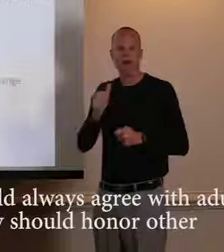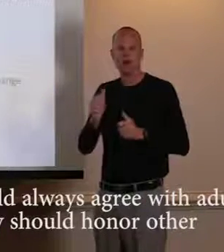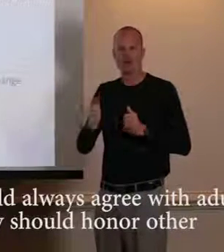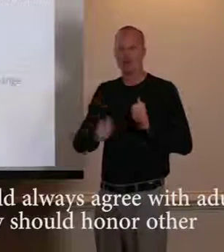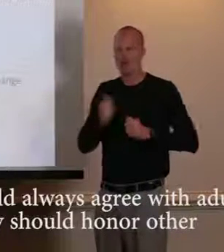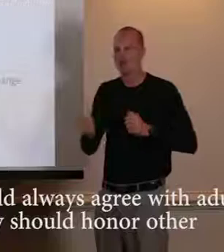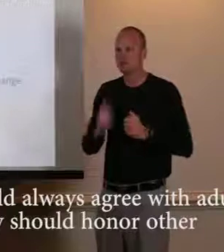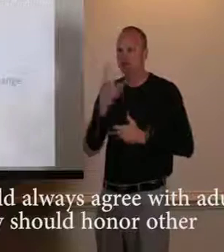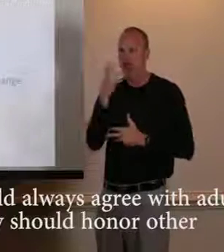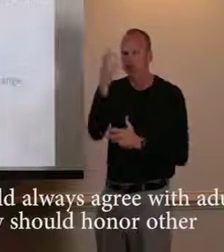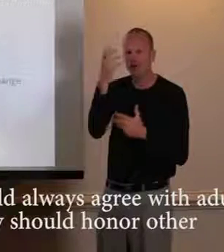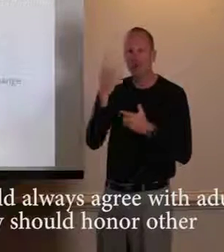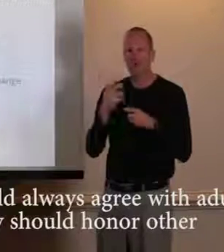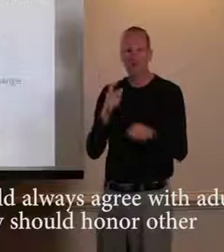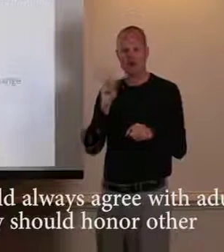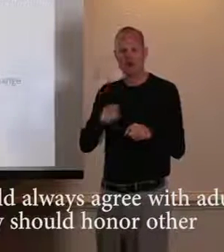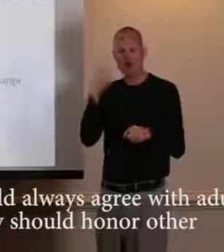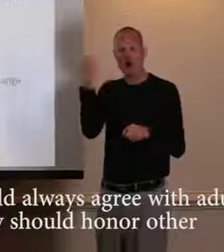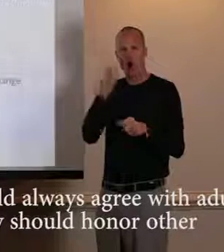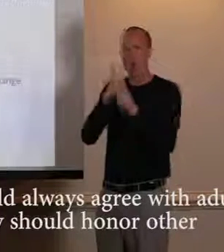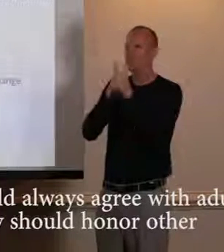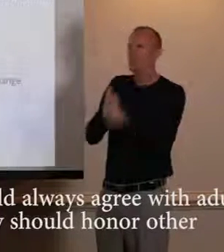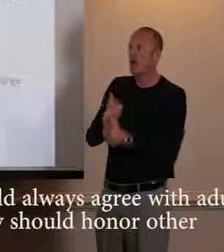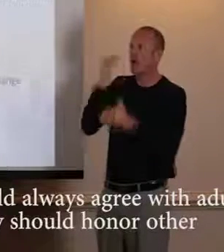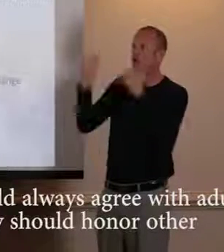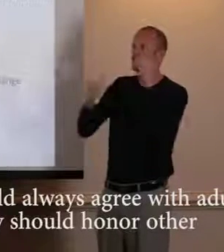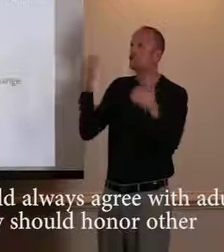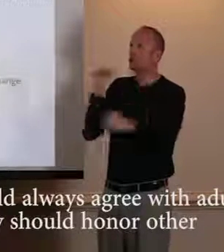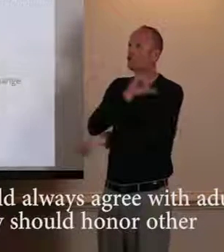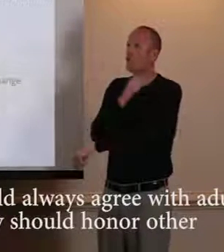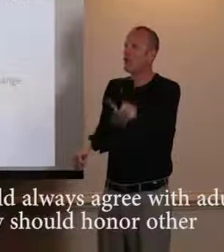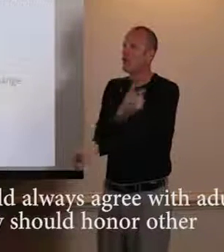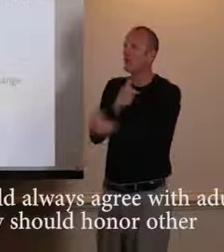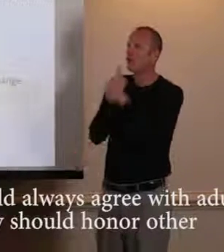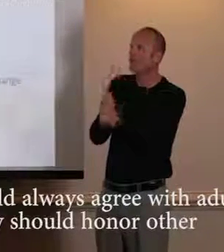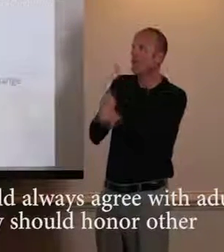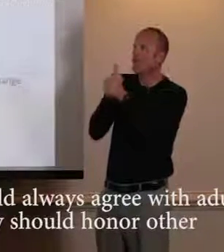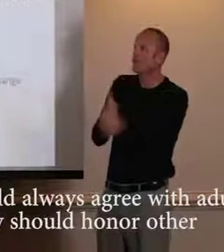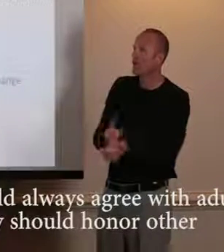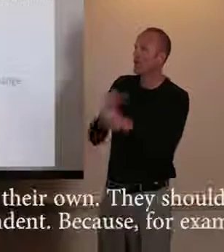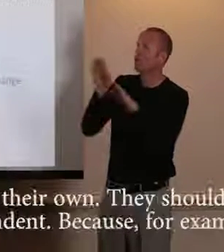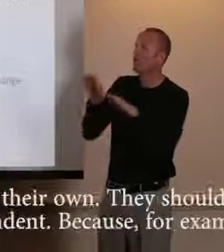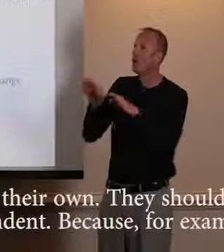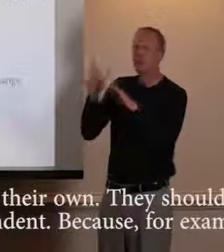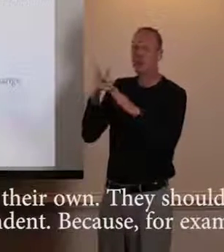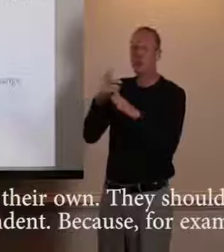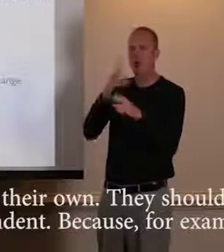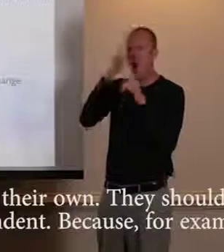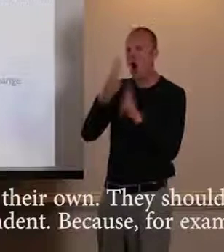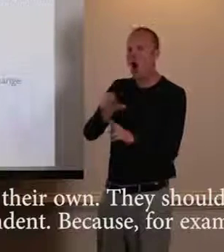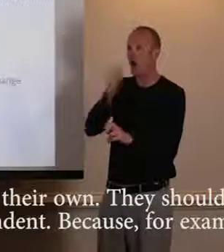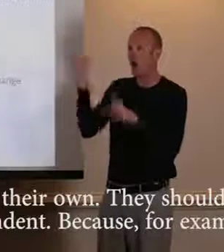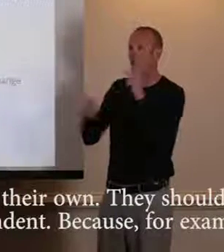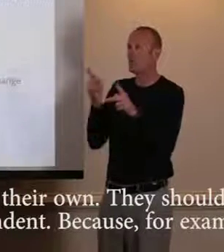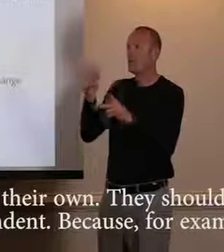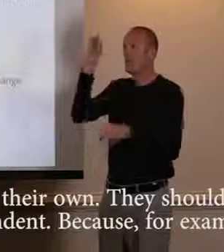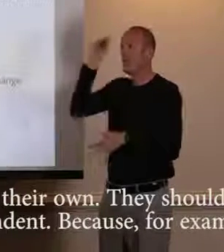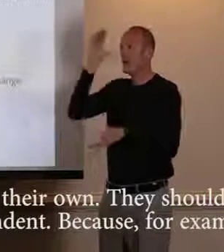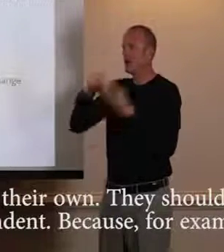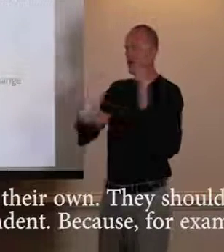should always agree with adults or authority figures, and they should honor other people's opinions even above their own. They